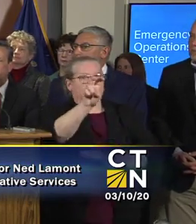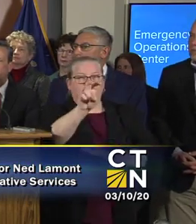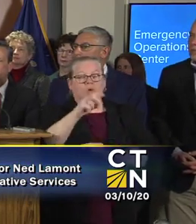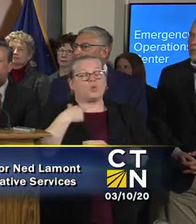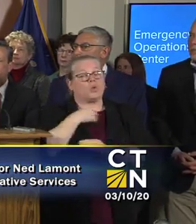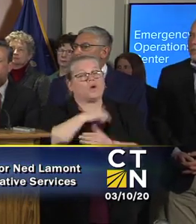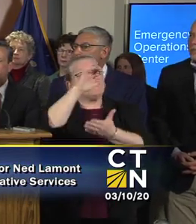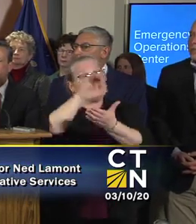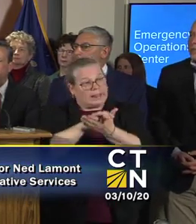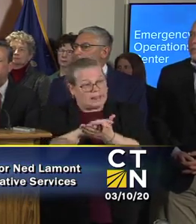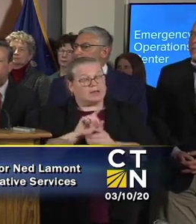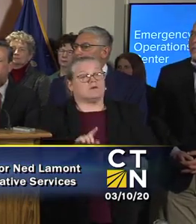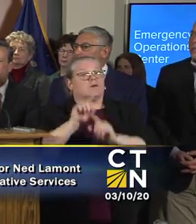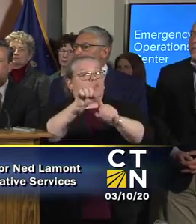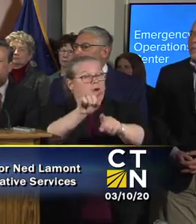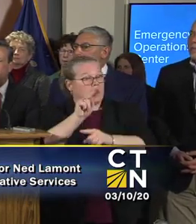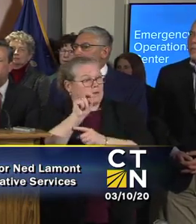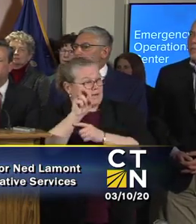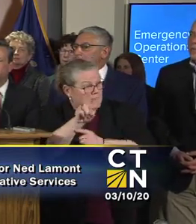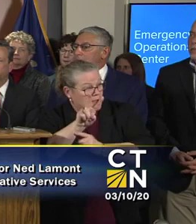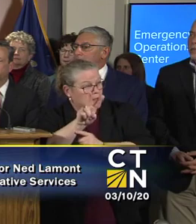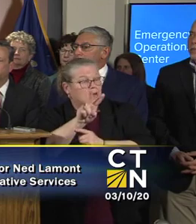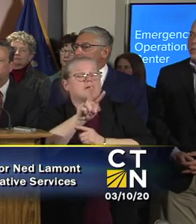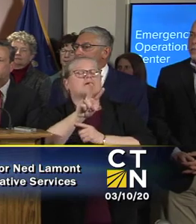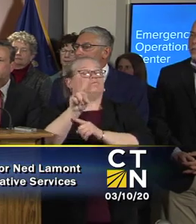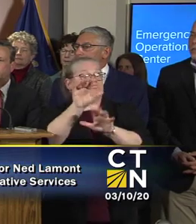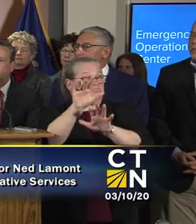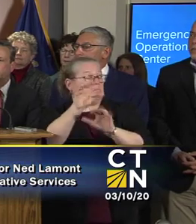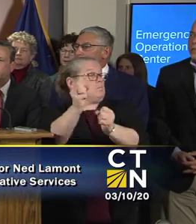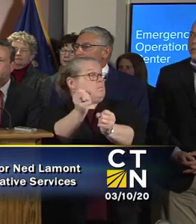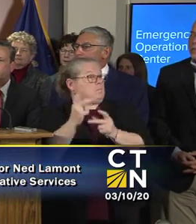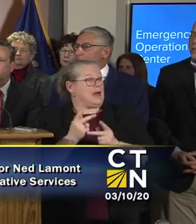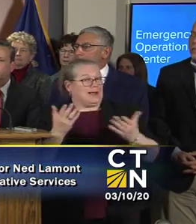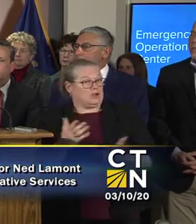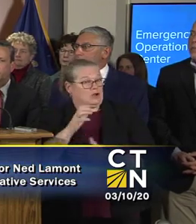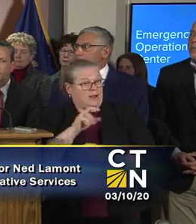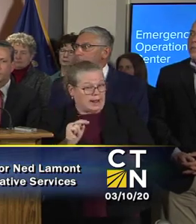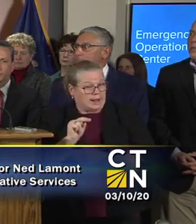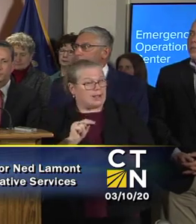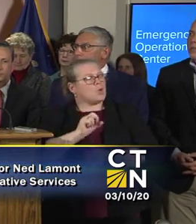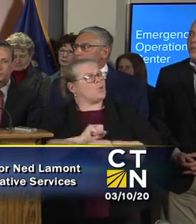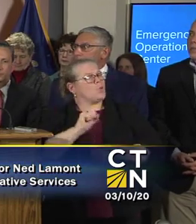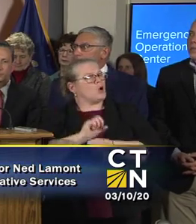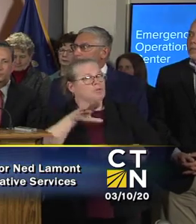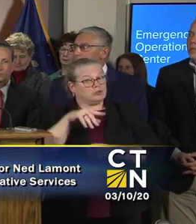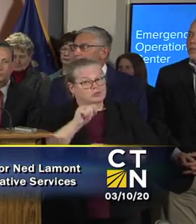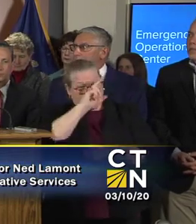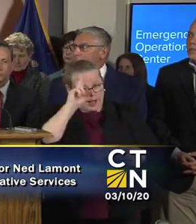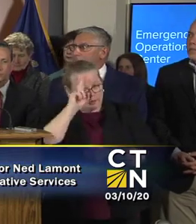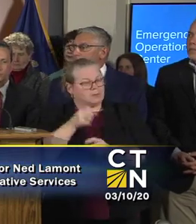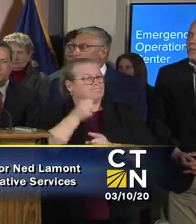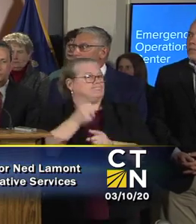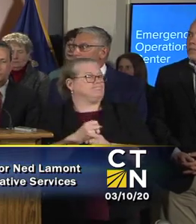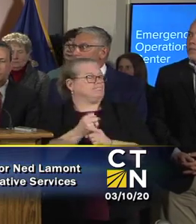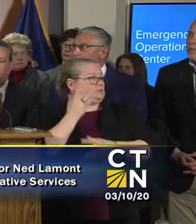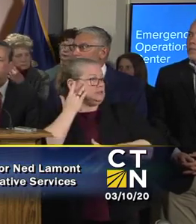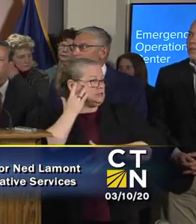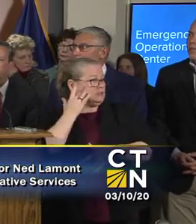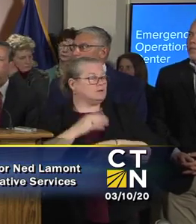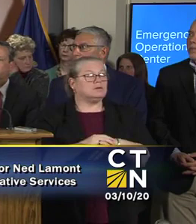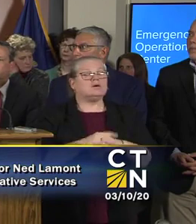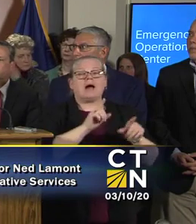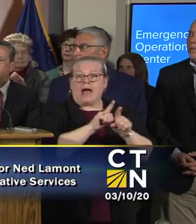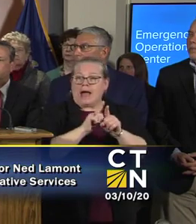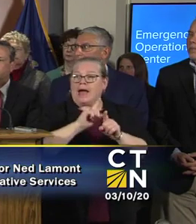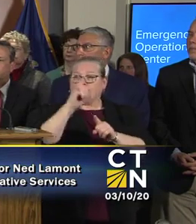working at Bridgeport Hospital, and is now in care. As the Governor mentioned, as a result, standard operating procedures, you